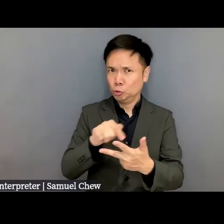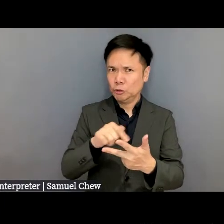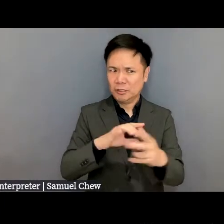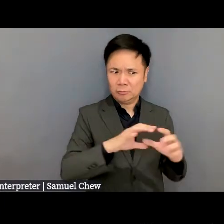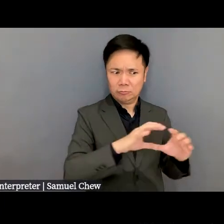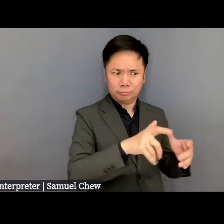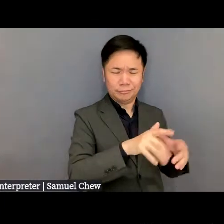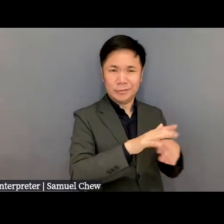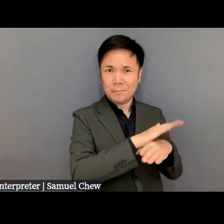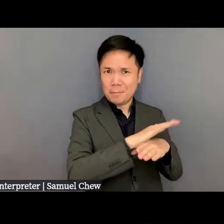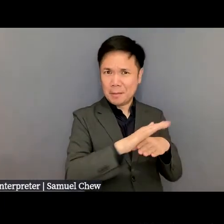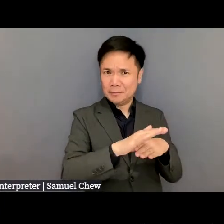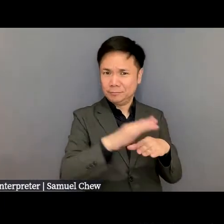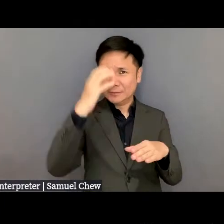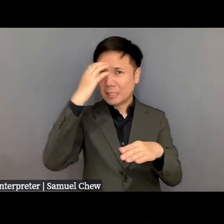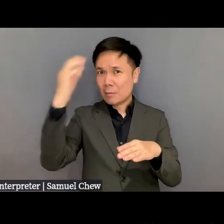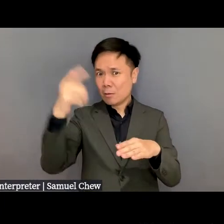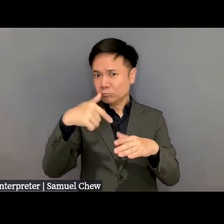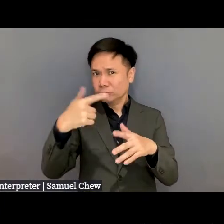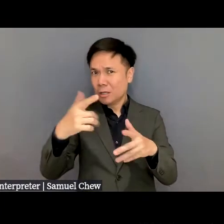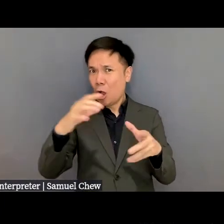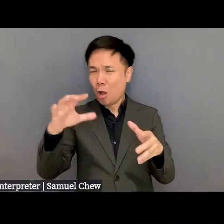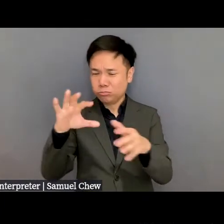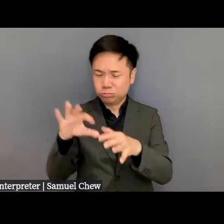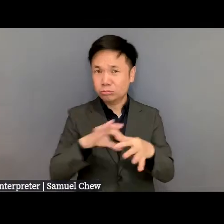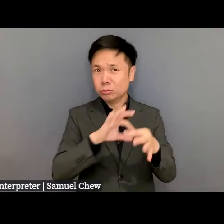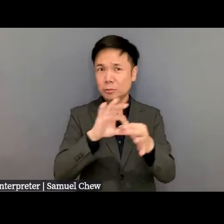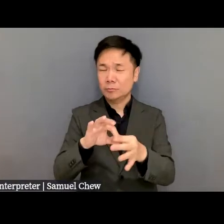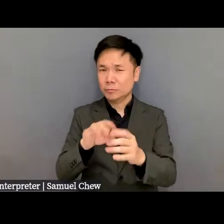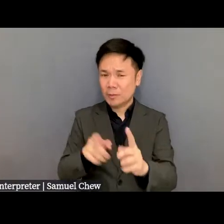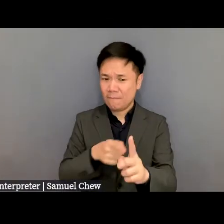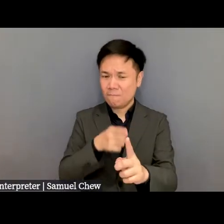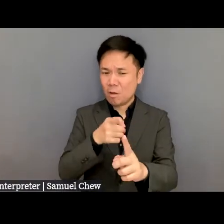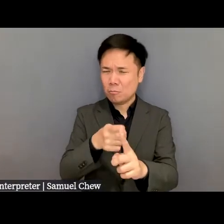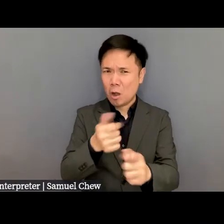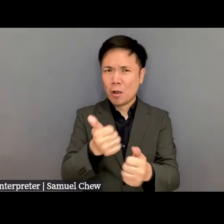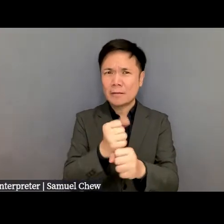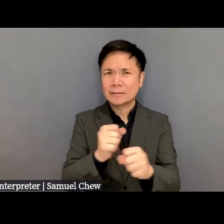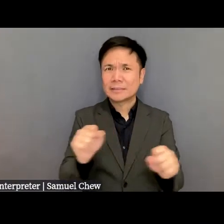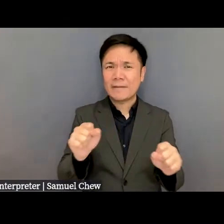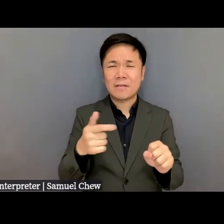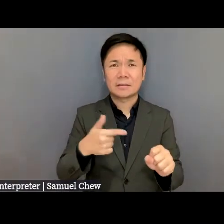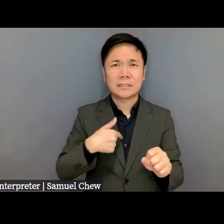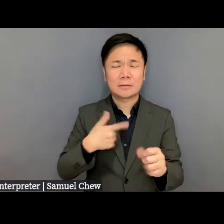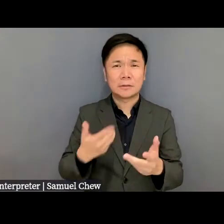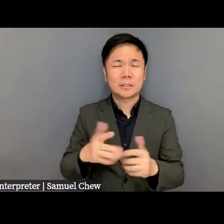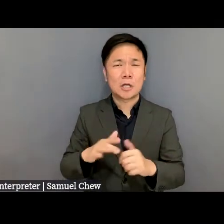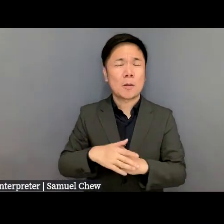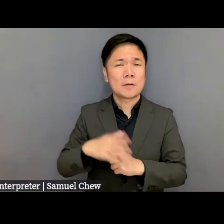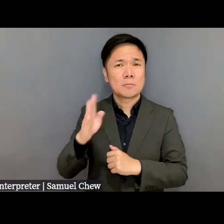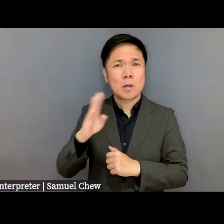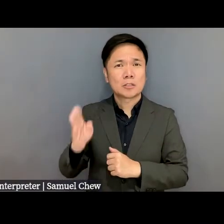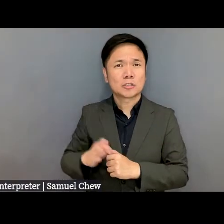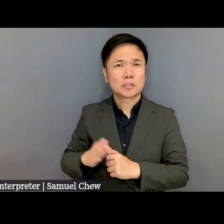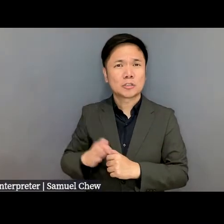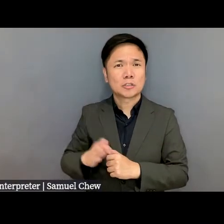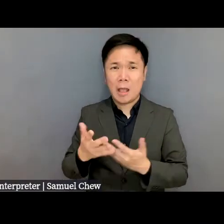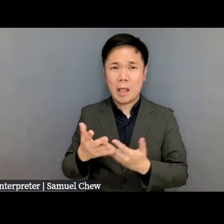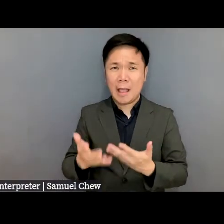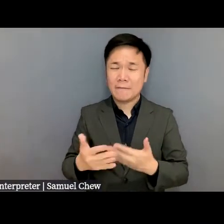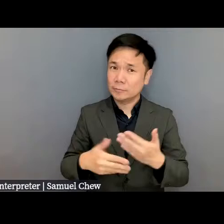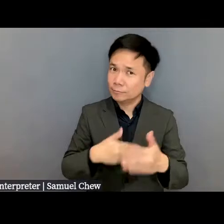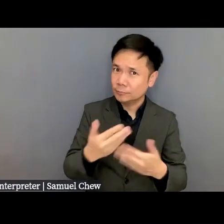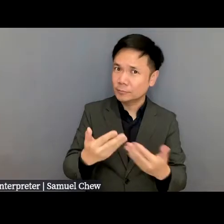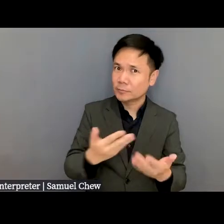for making a safer carnival, for example. Brazil is well known for its carnival. So we have involved